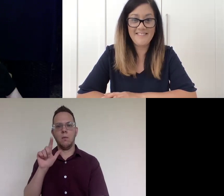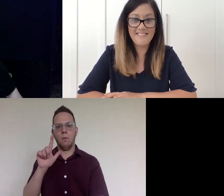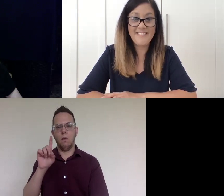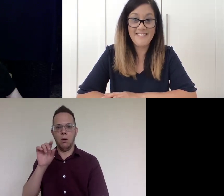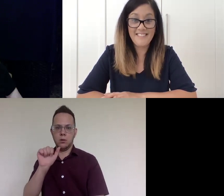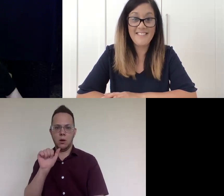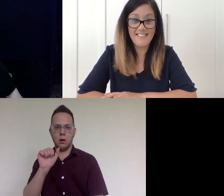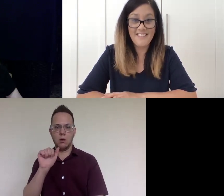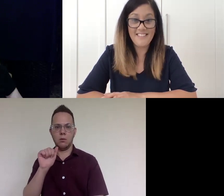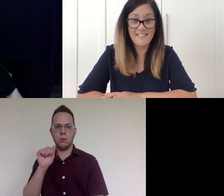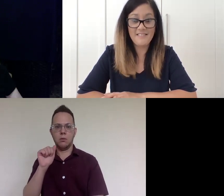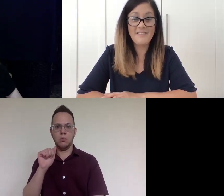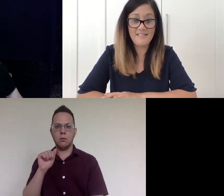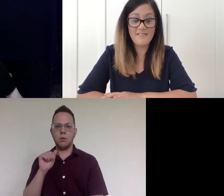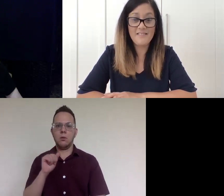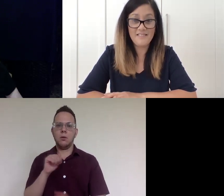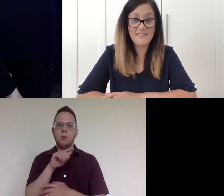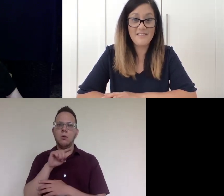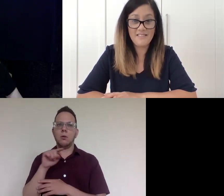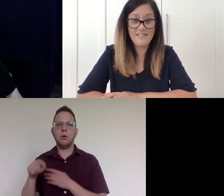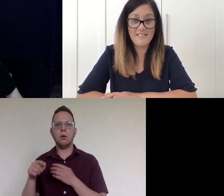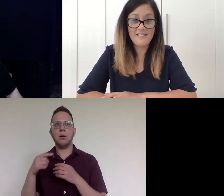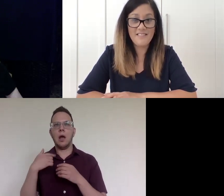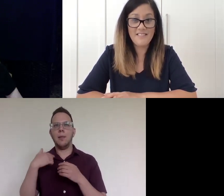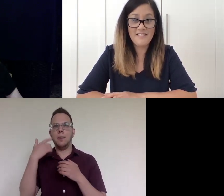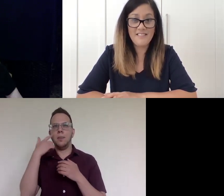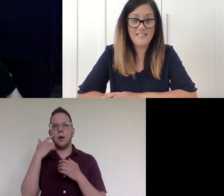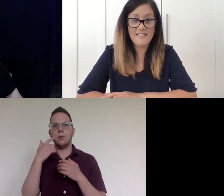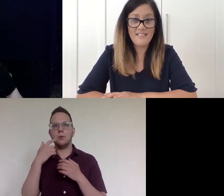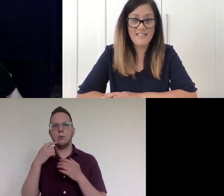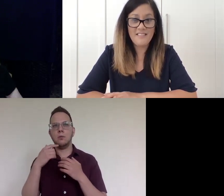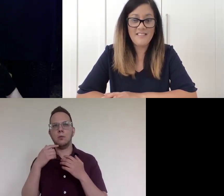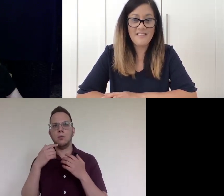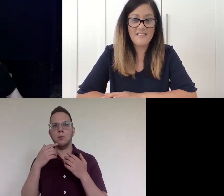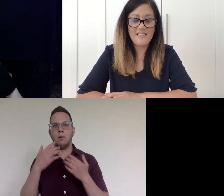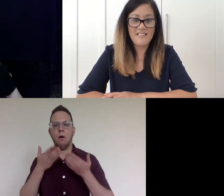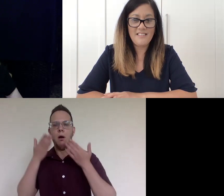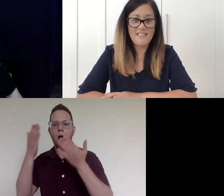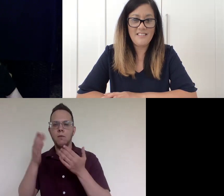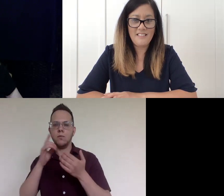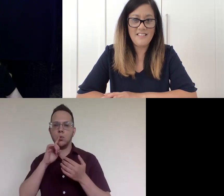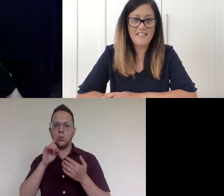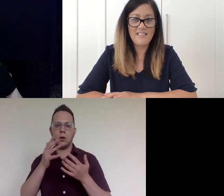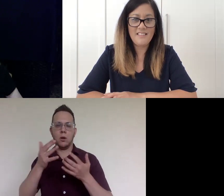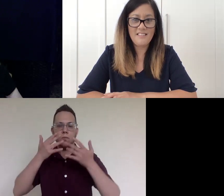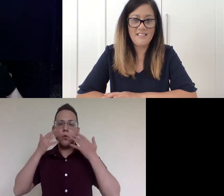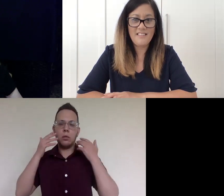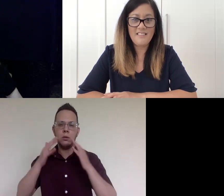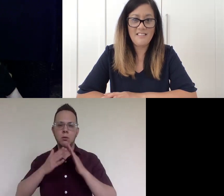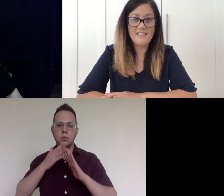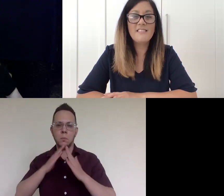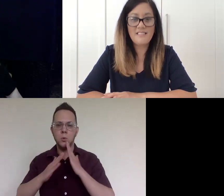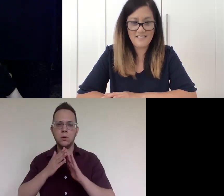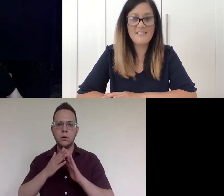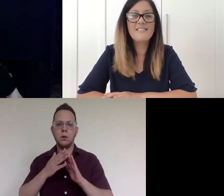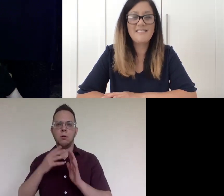They love the group HLAA, the Hearing Loss Association of